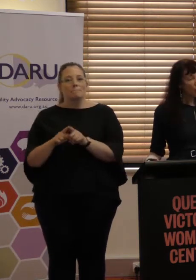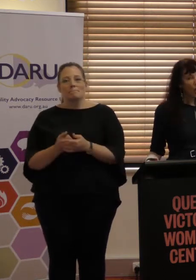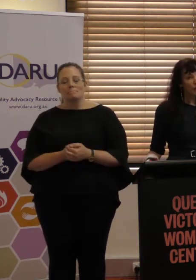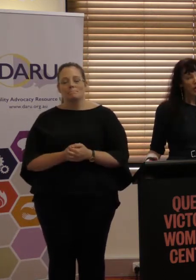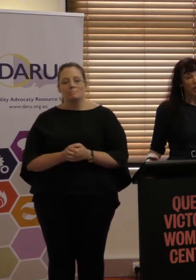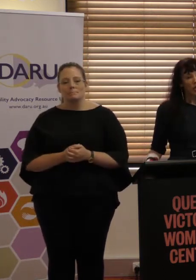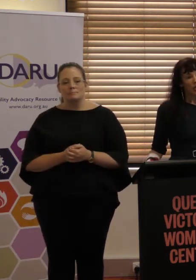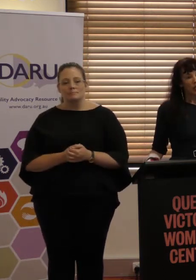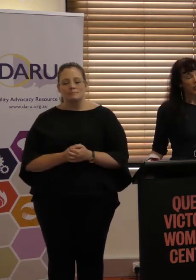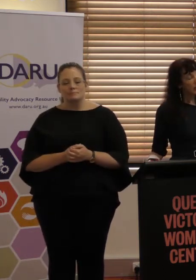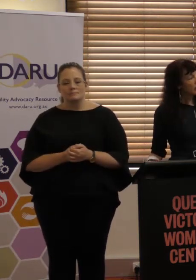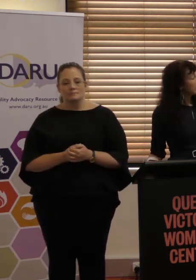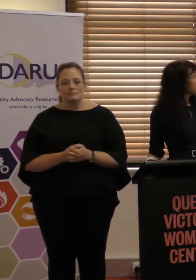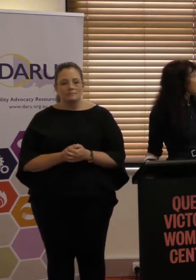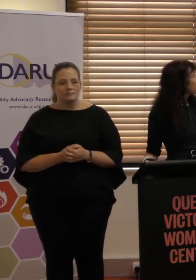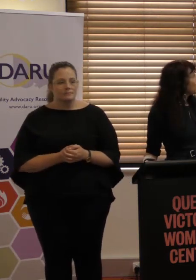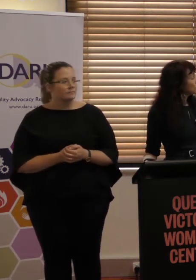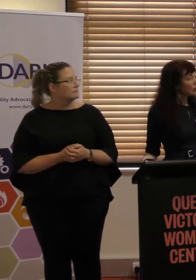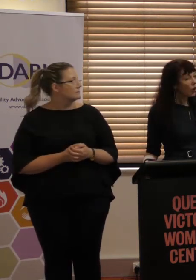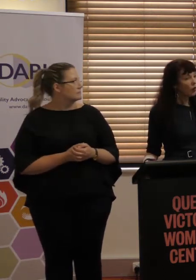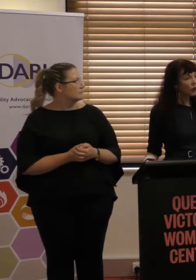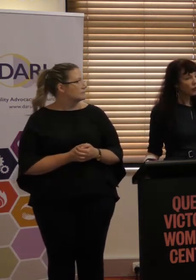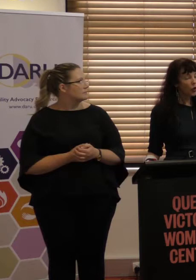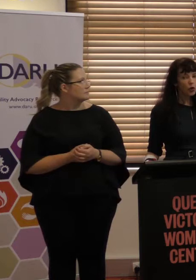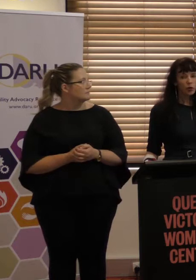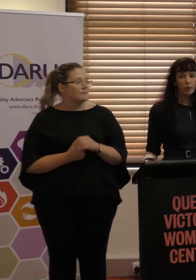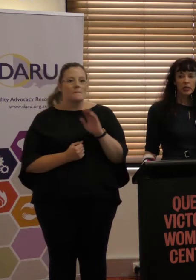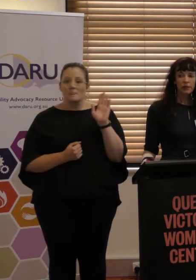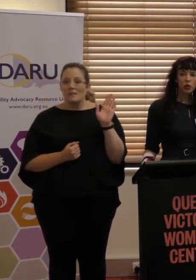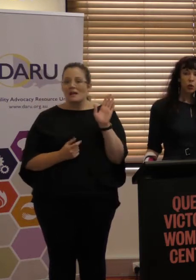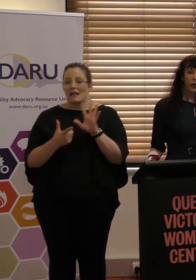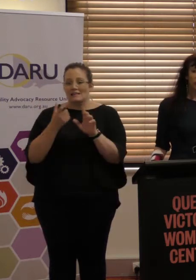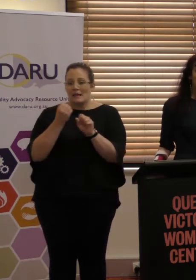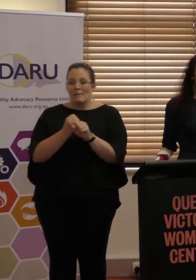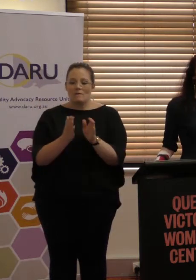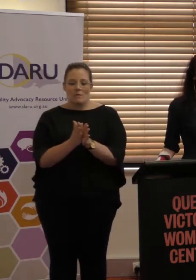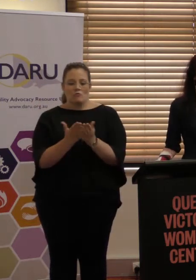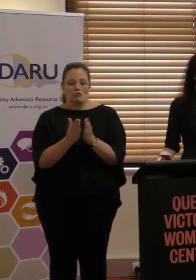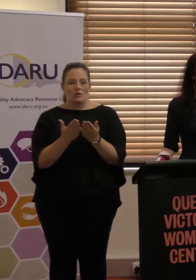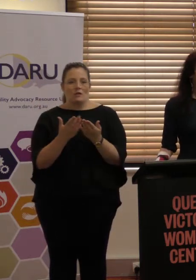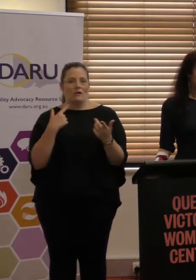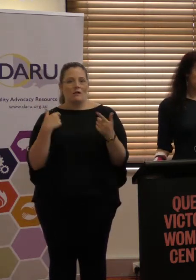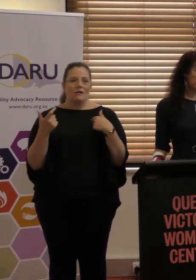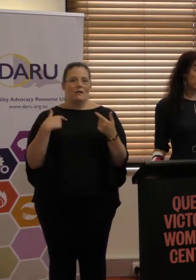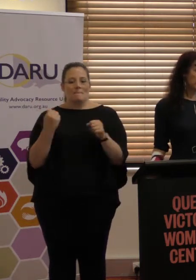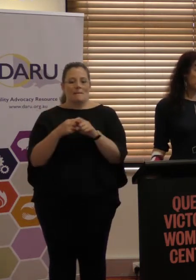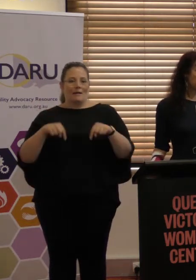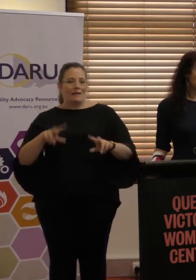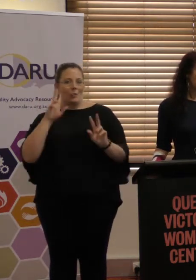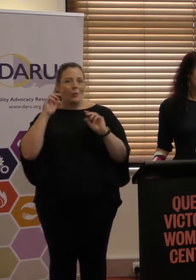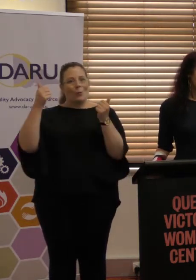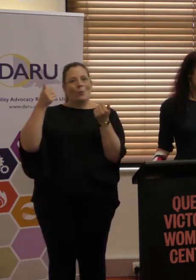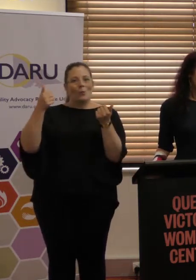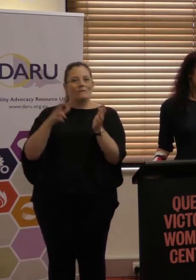so this is an example of a brochure that makes Victoria look good. And to be quite frank,